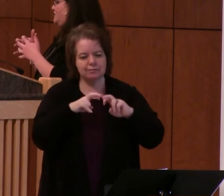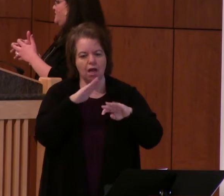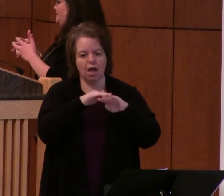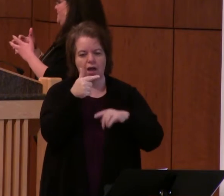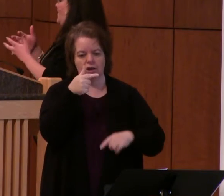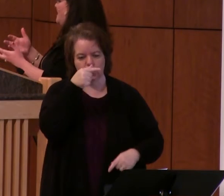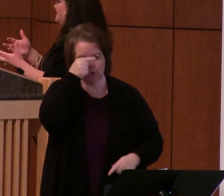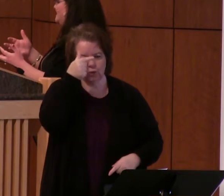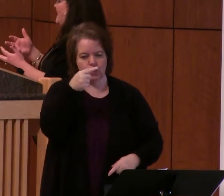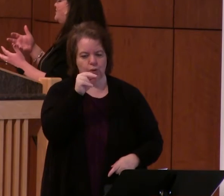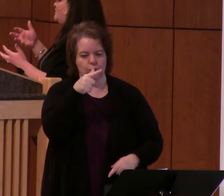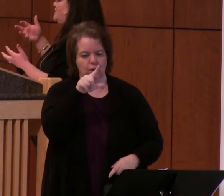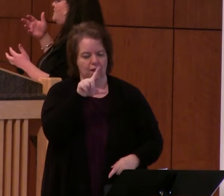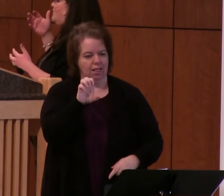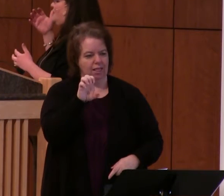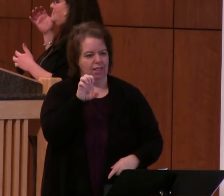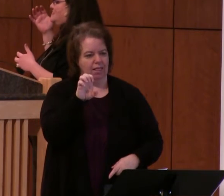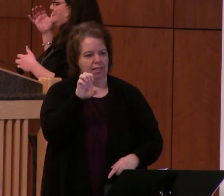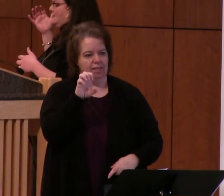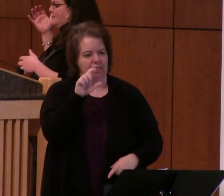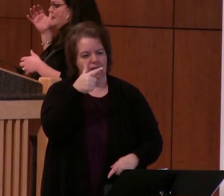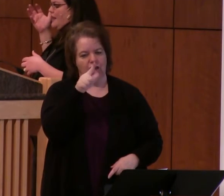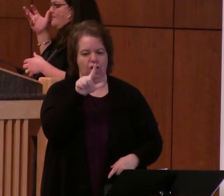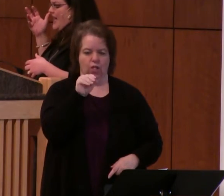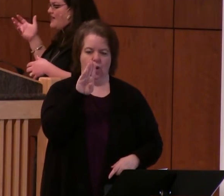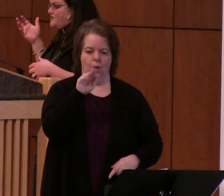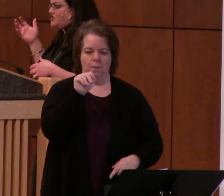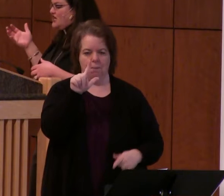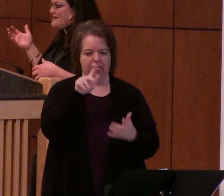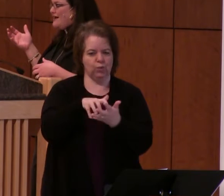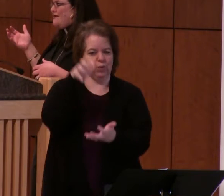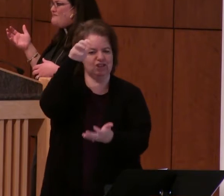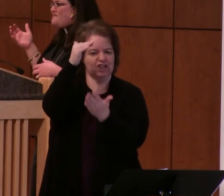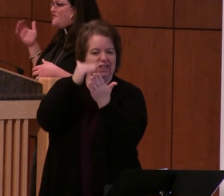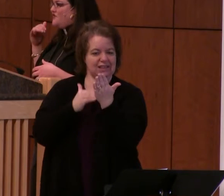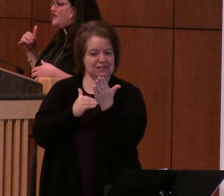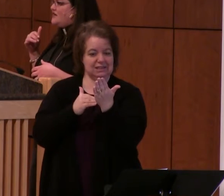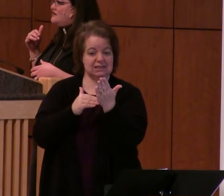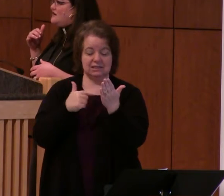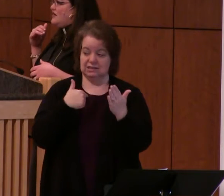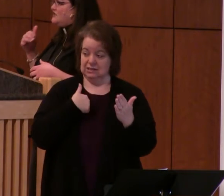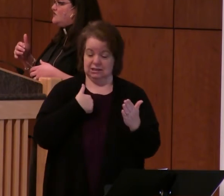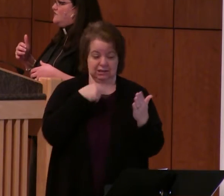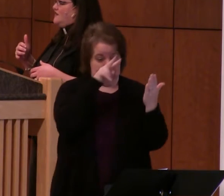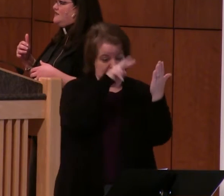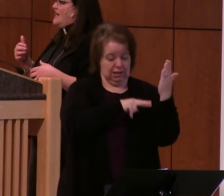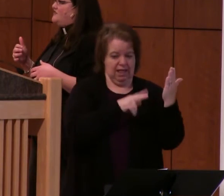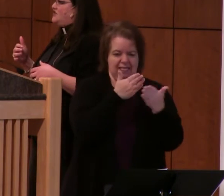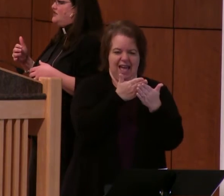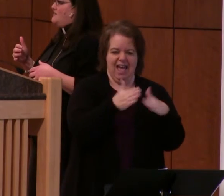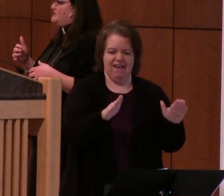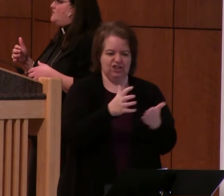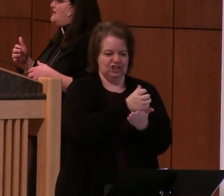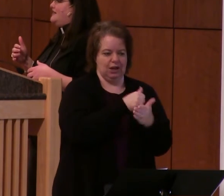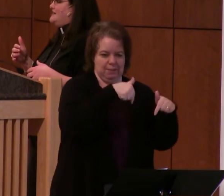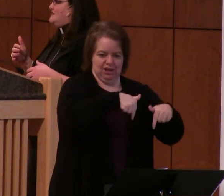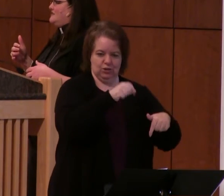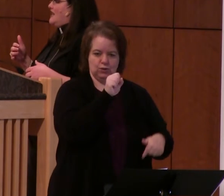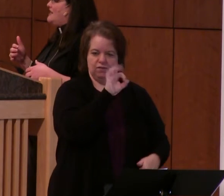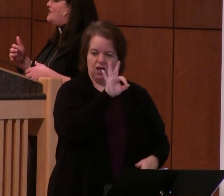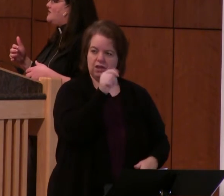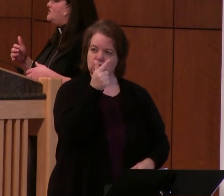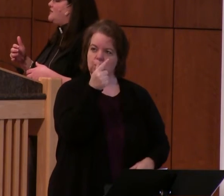In order to do this for us, I took what is the average income for here in Sioux Falls. The average income is